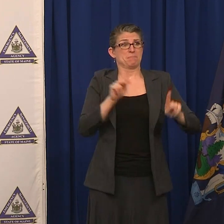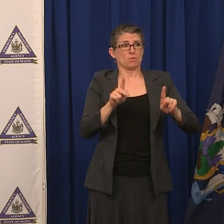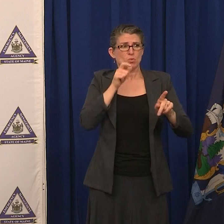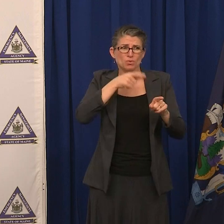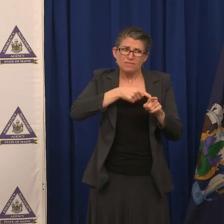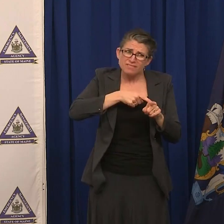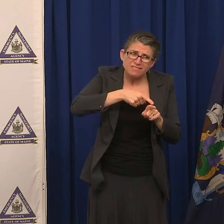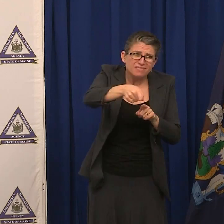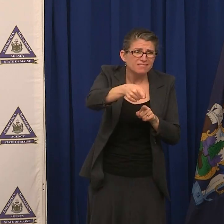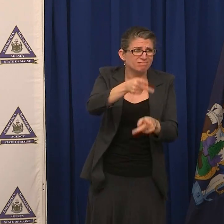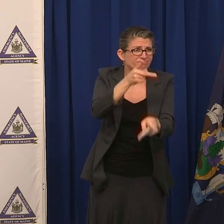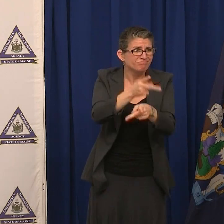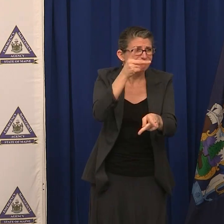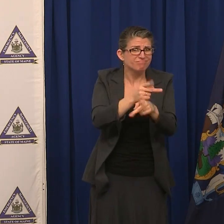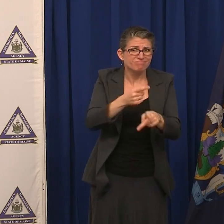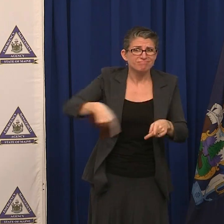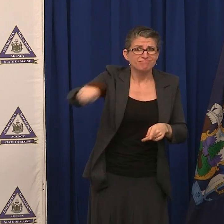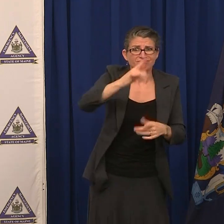Statewide,